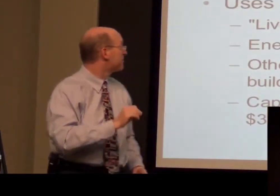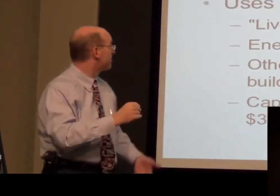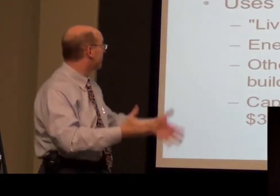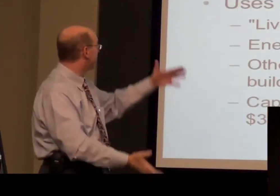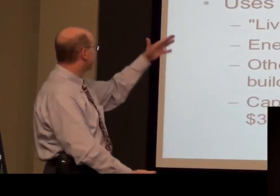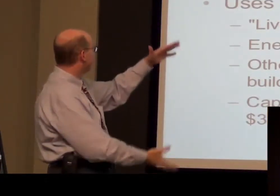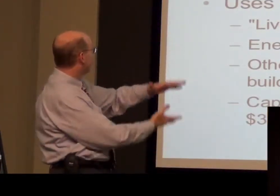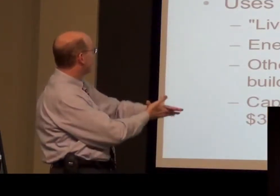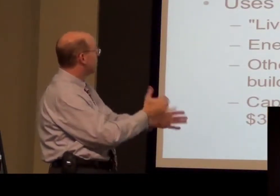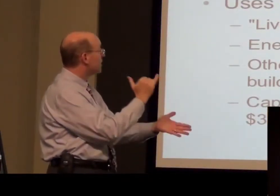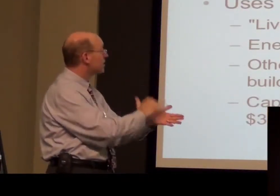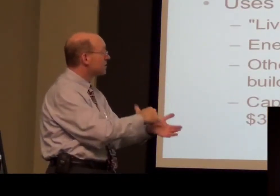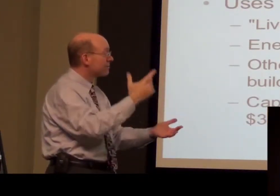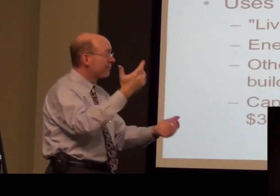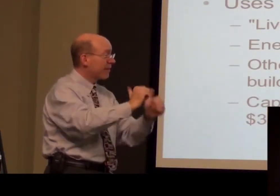that money to the investors.